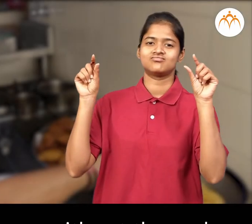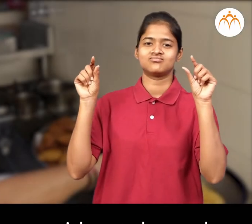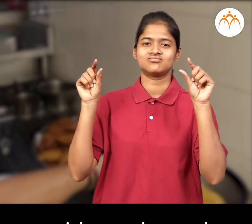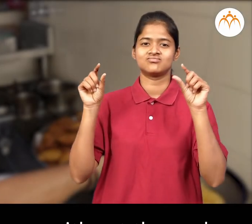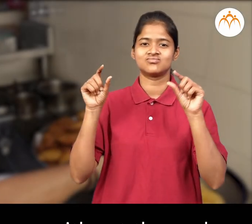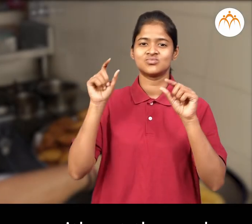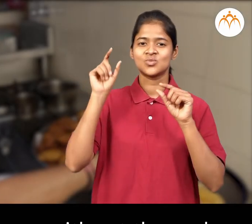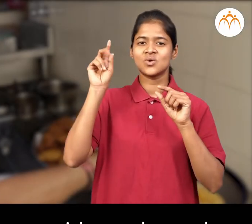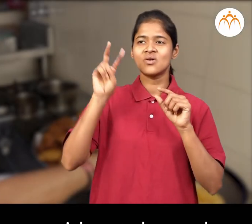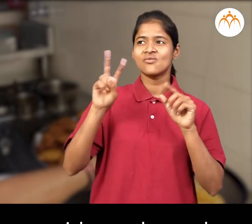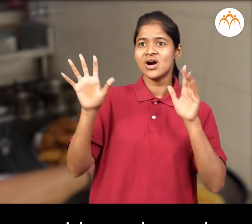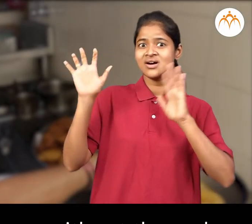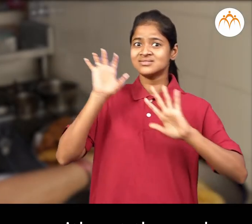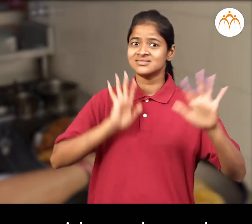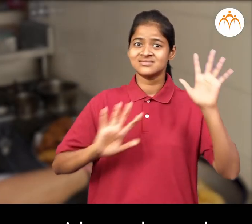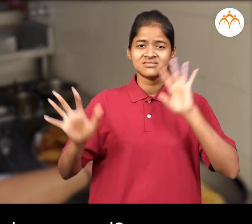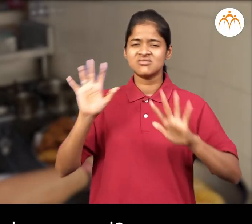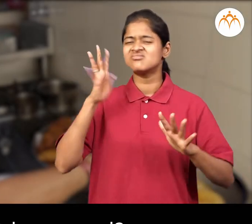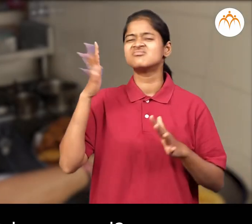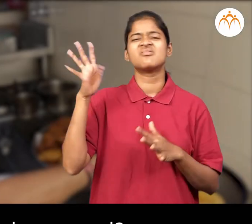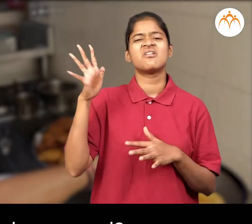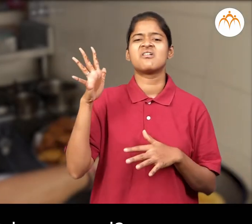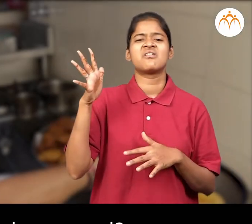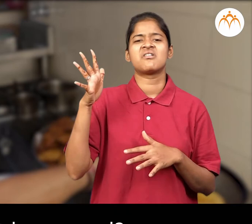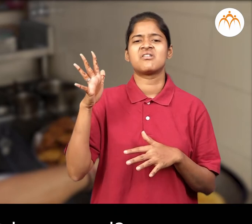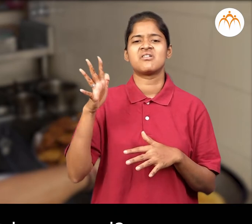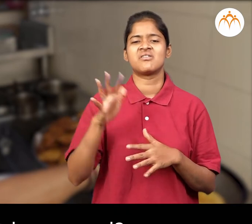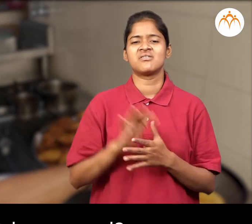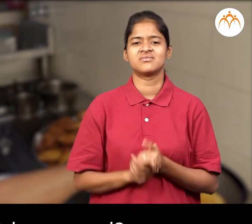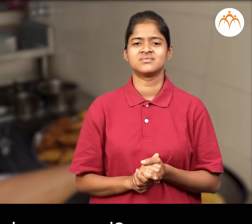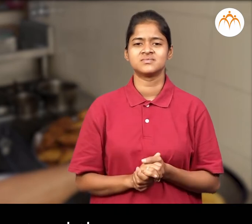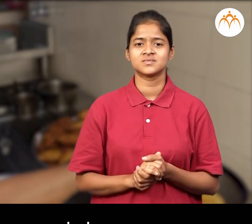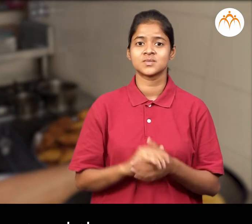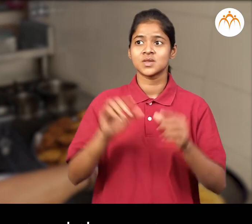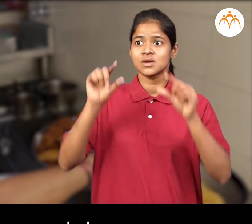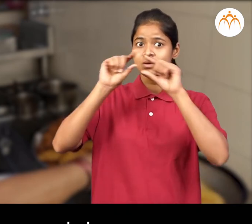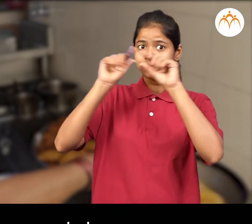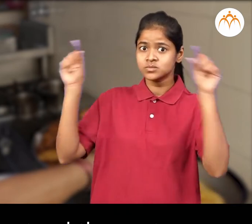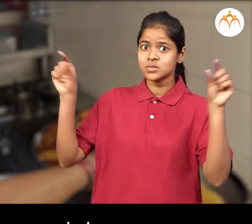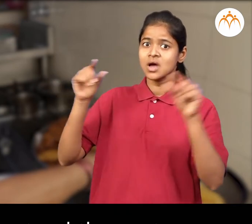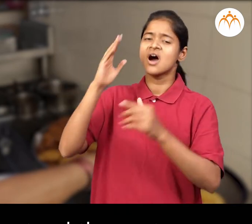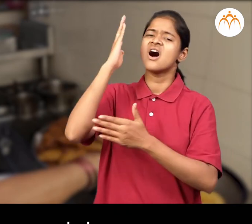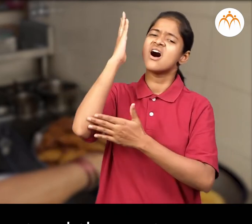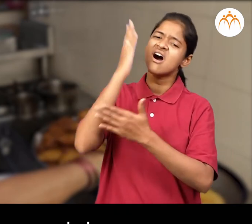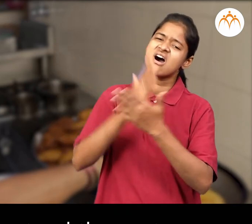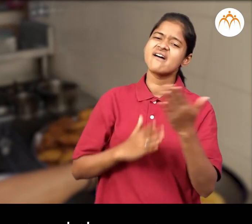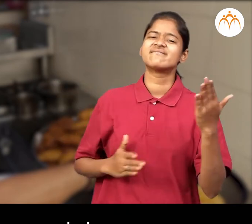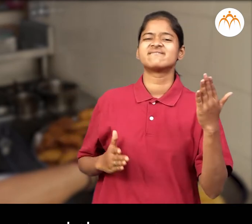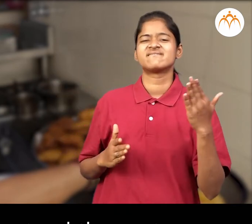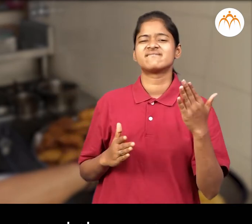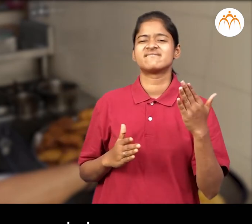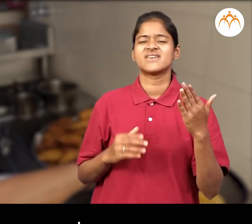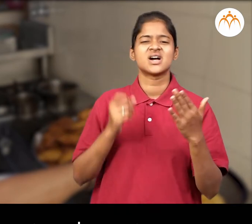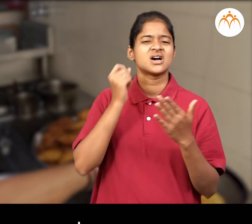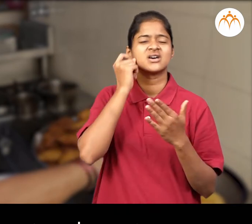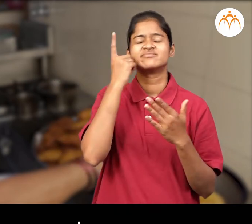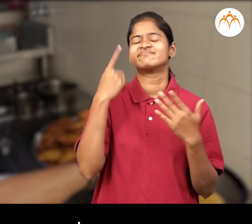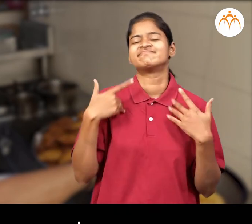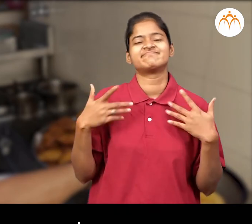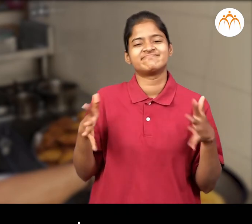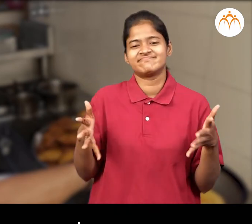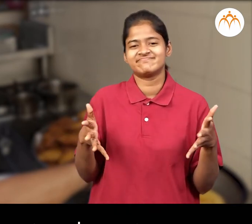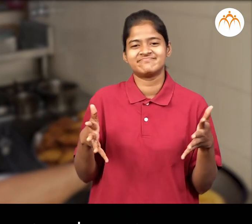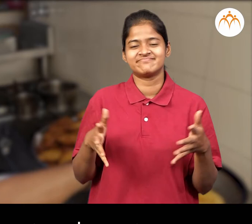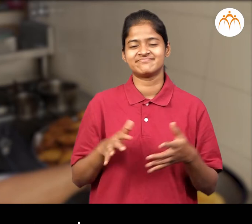without the verb. So, what happened? We did not understand the sentence. We